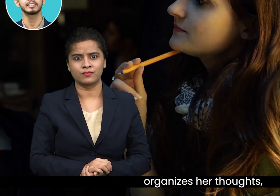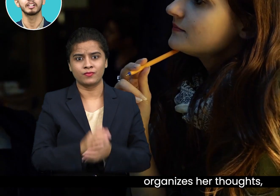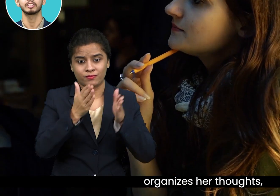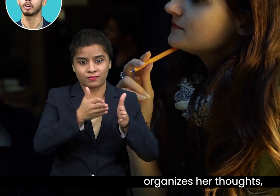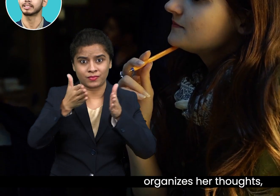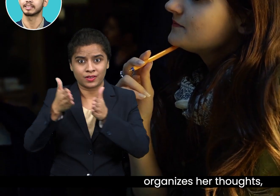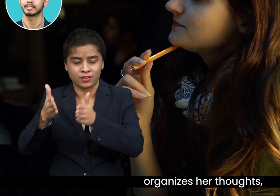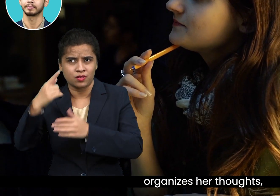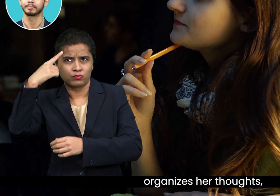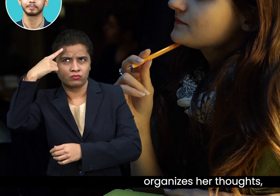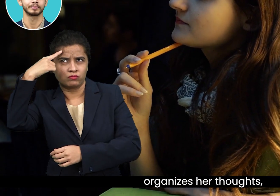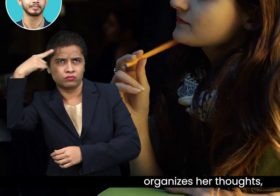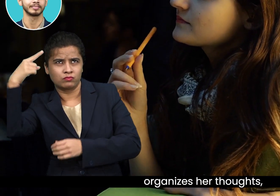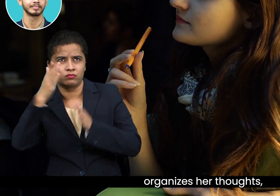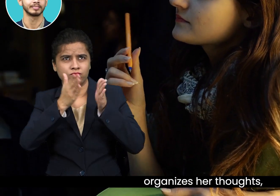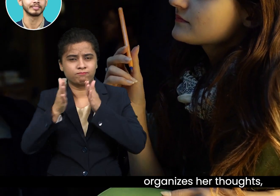organizes her thoughts,